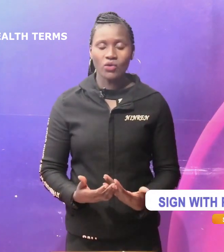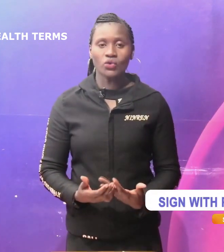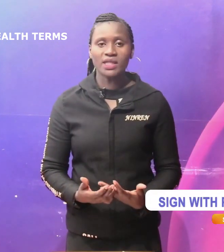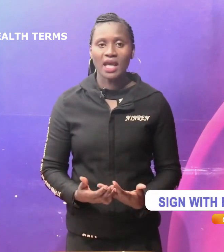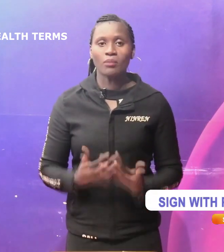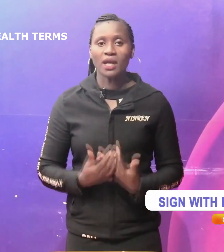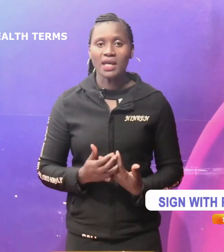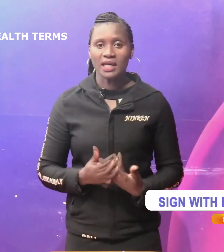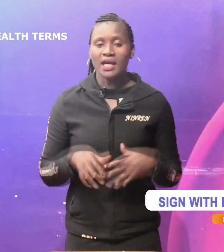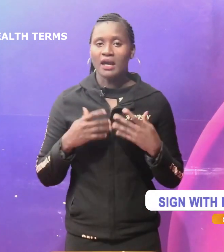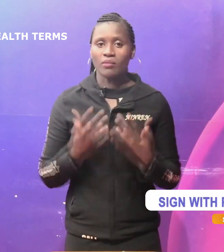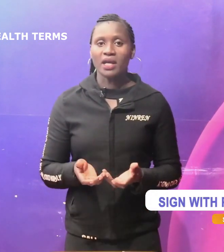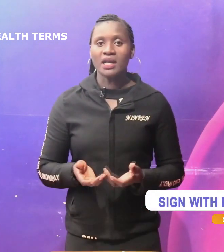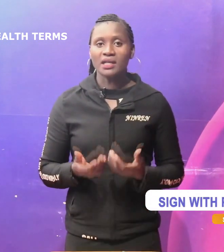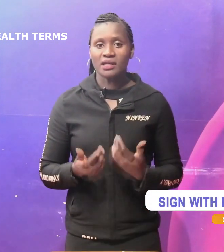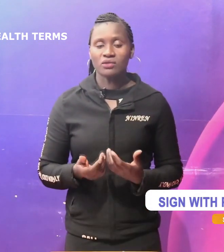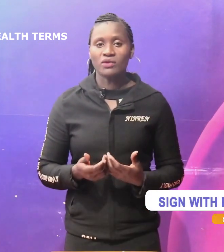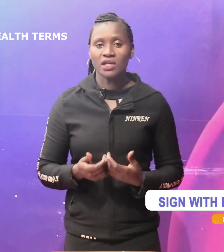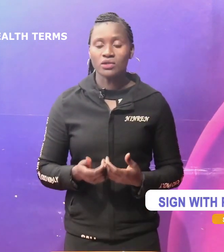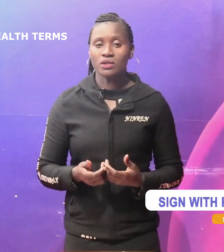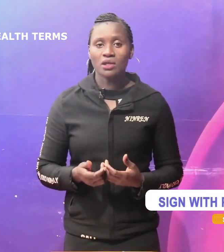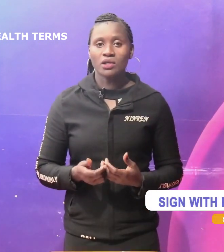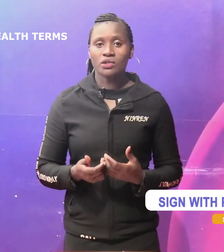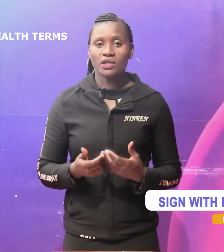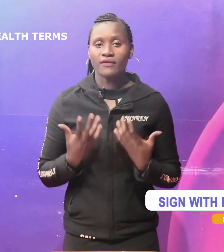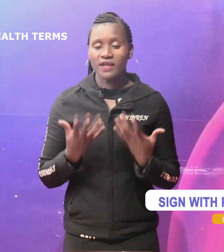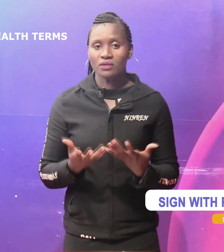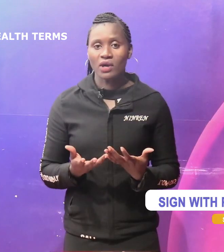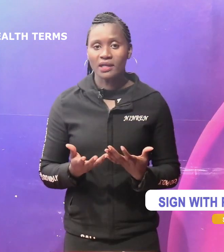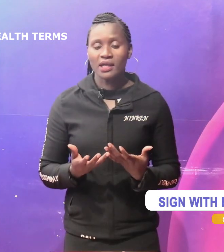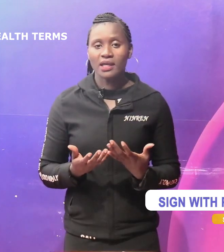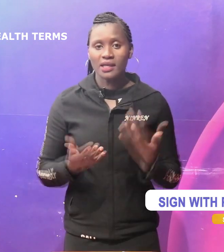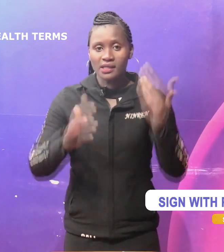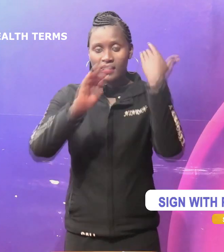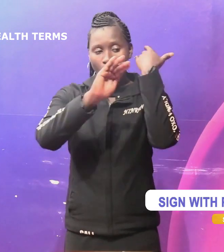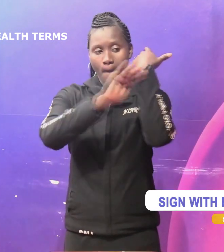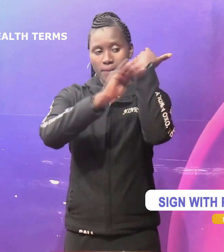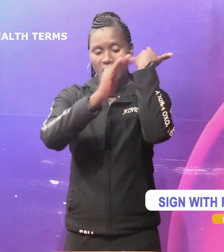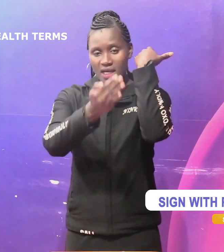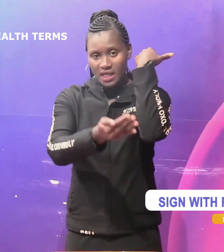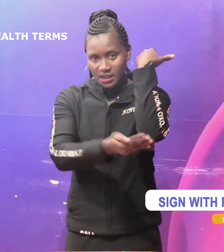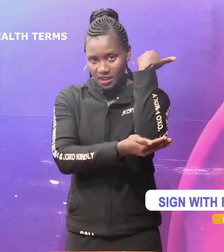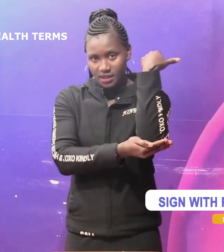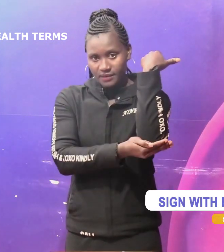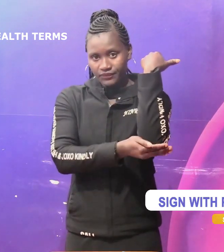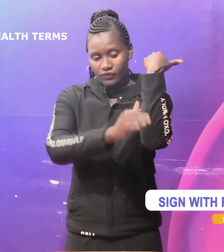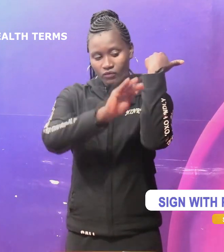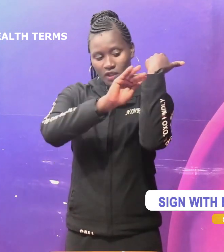sign pregnant? And pregnant has two variations. So the first one is pregnant. Just